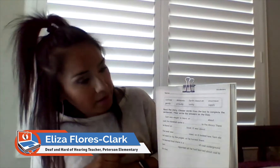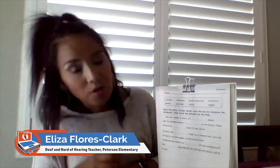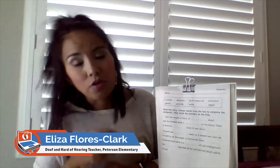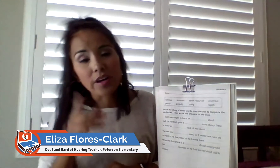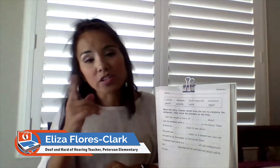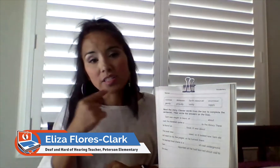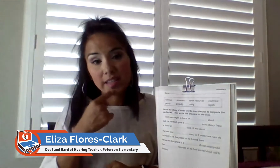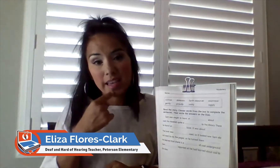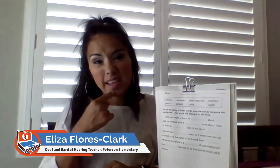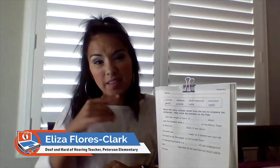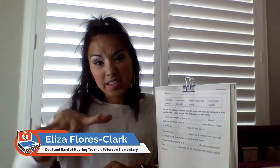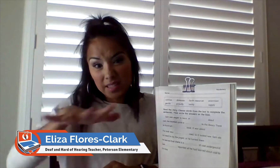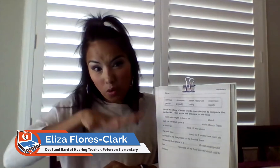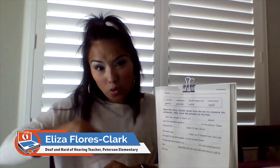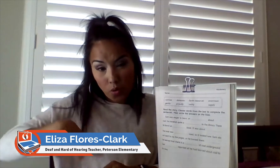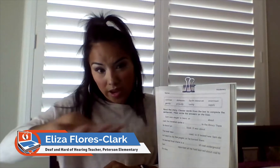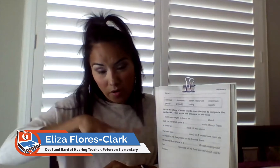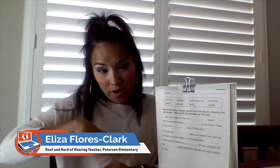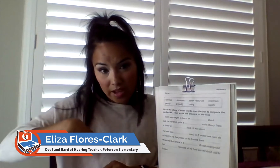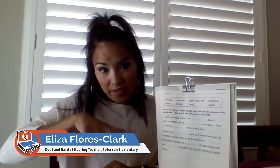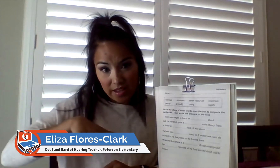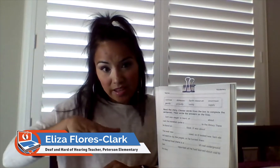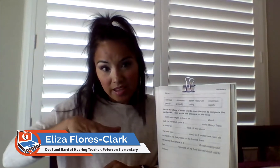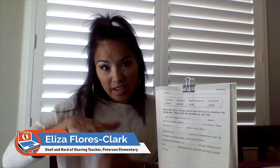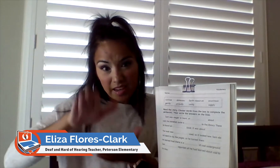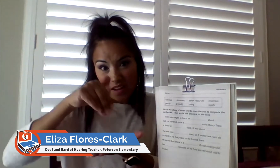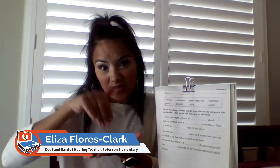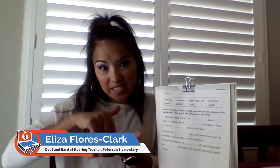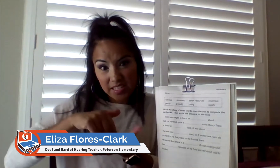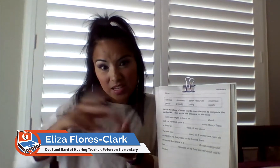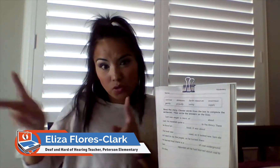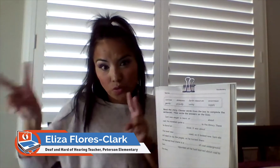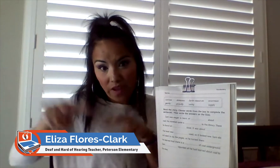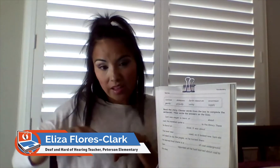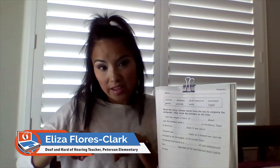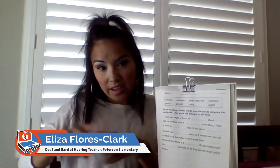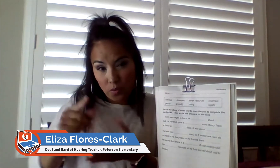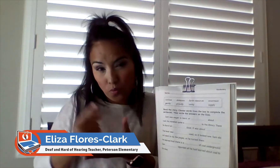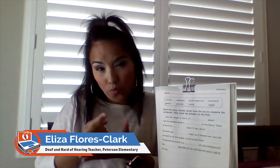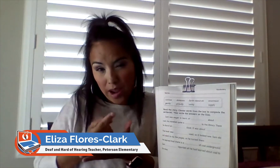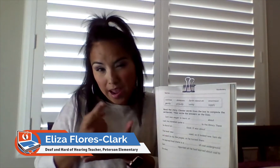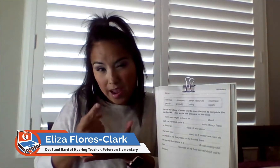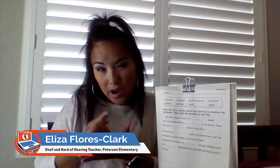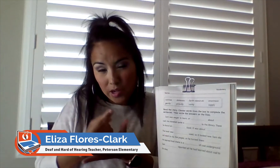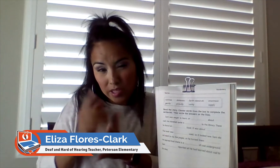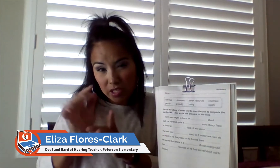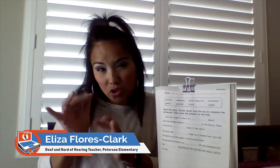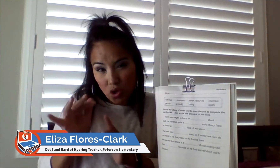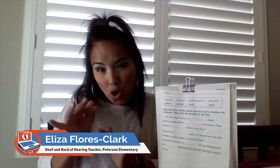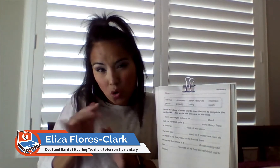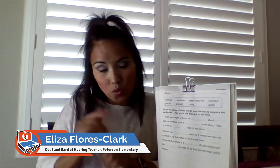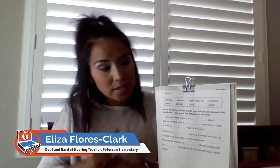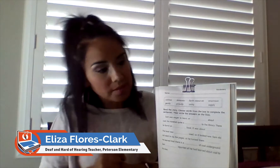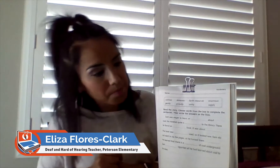Or I should say in this local area, in the Central Valley, it rarely snows.